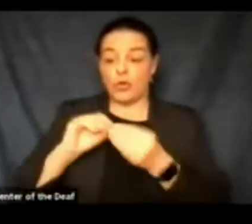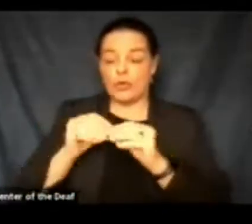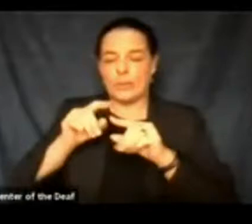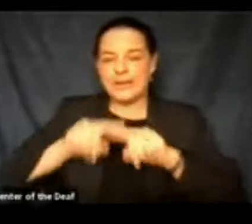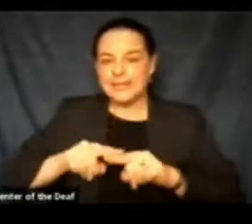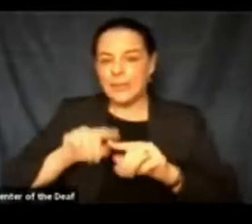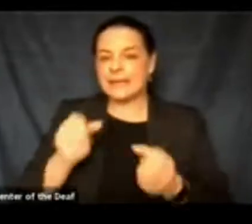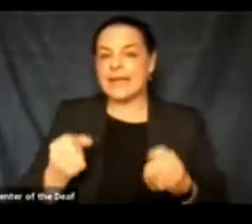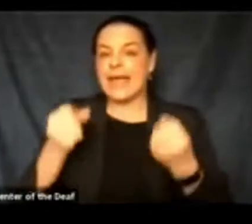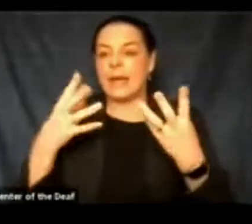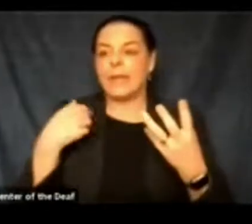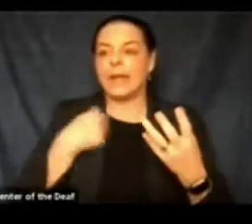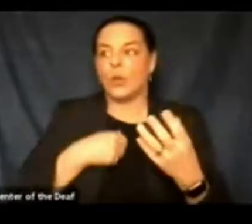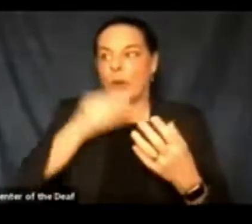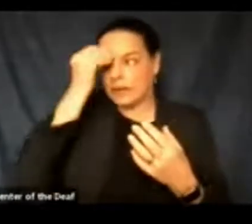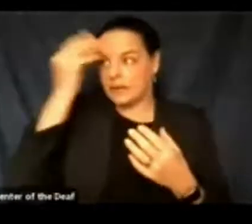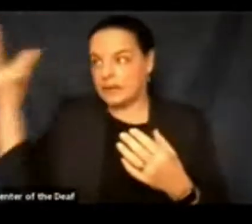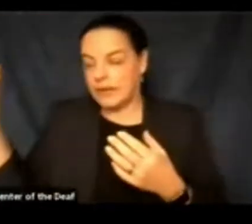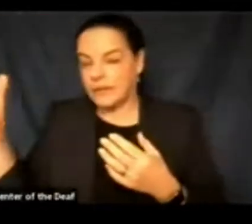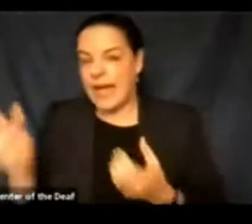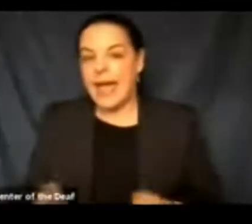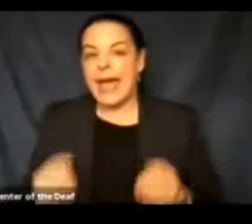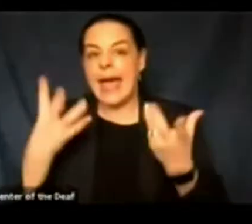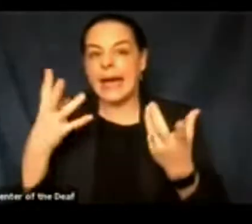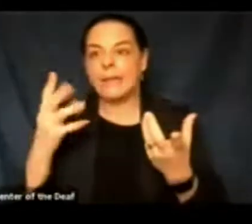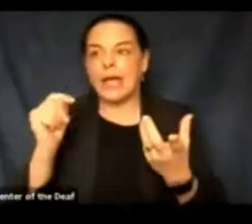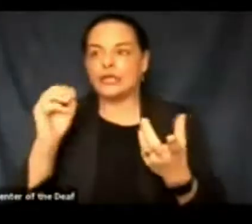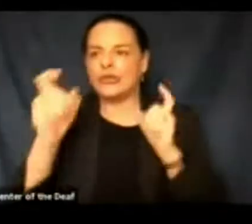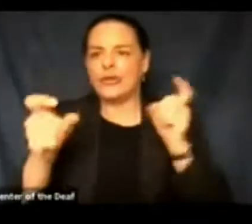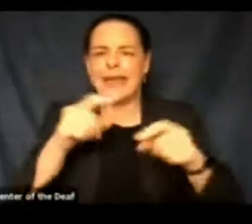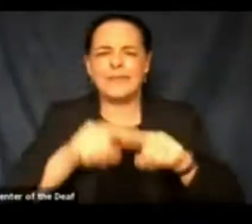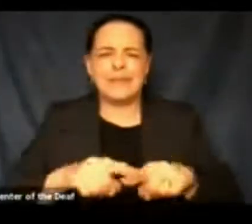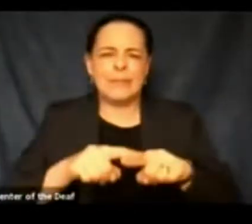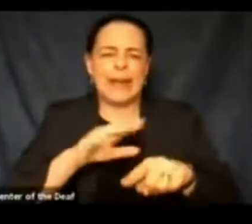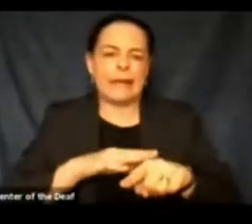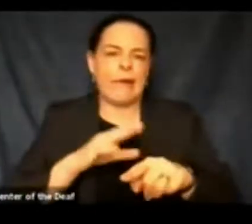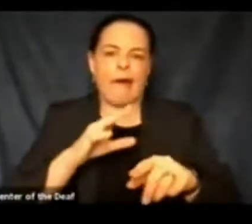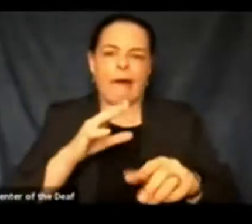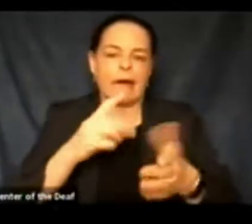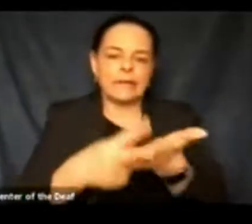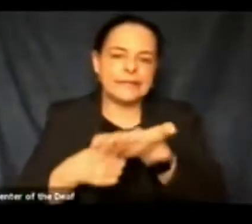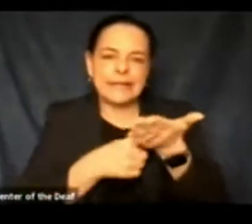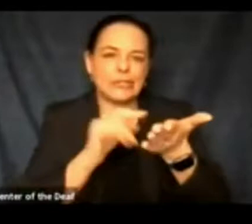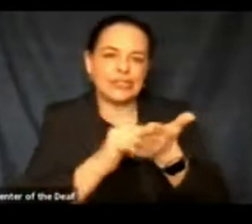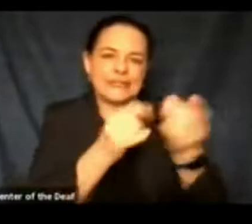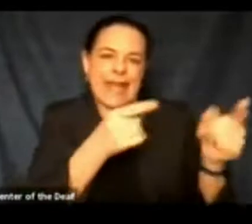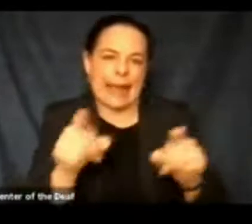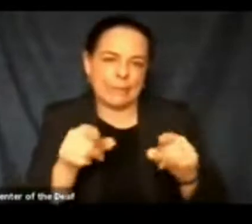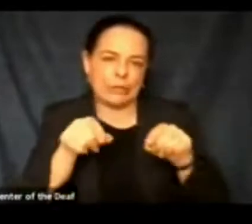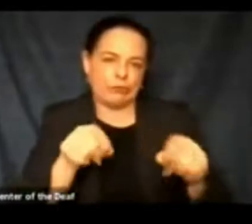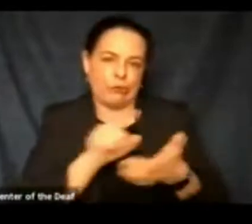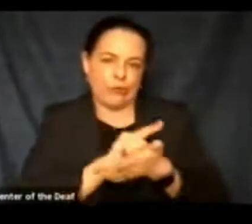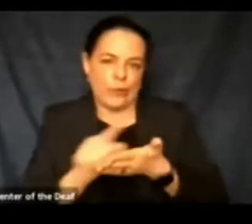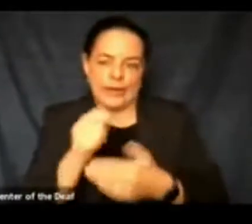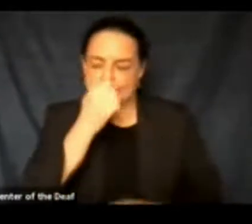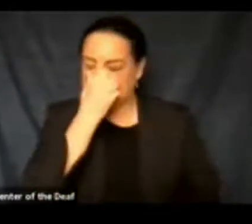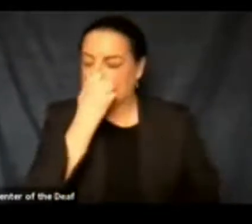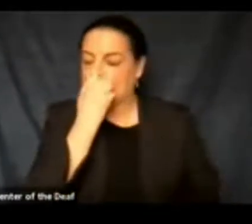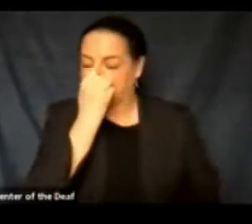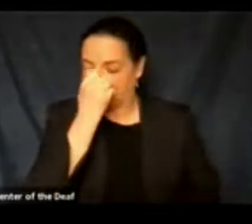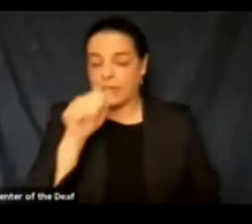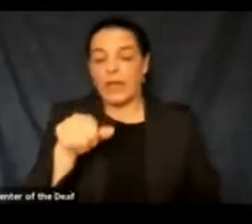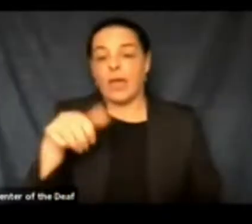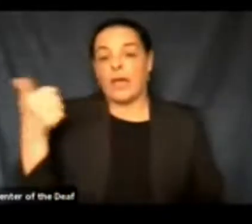we provide feedback to for them on how much to allocate based on the communications that are happening during the week. Other vaccine comes